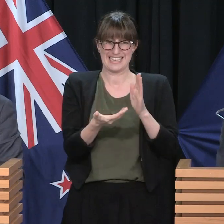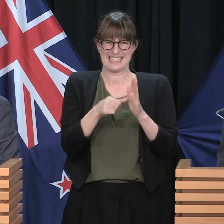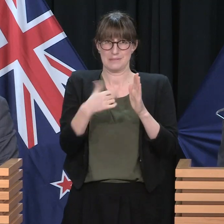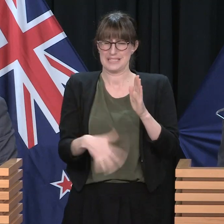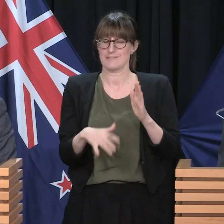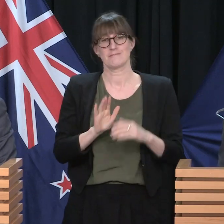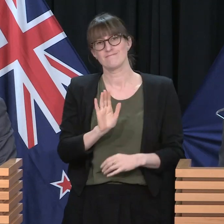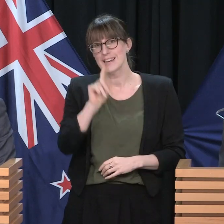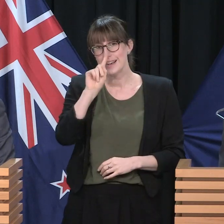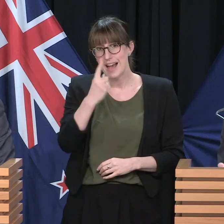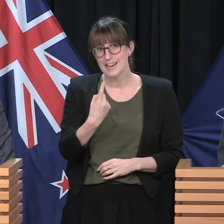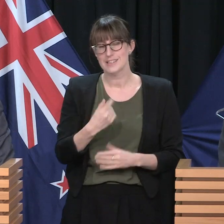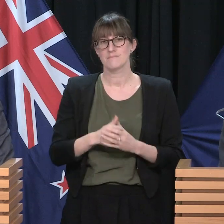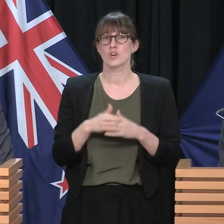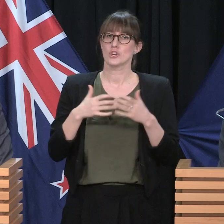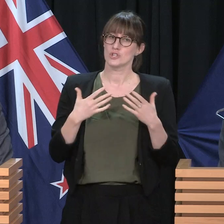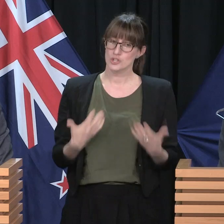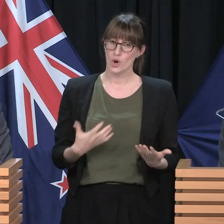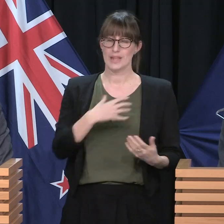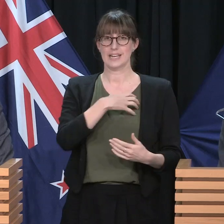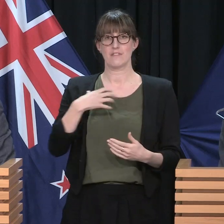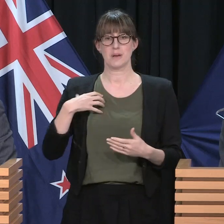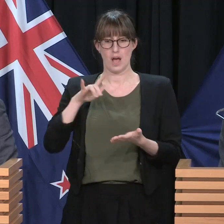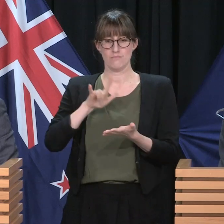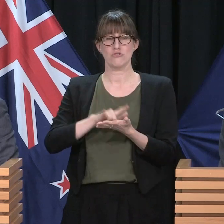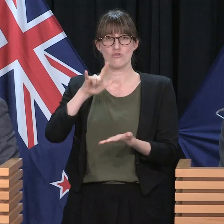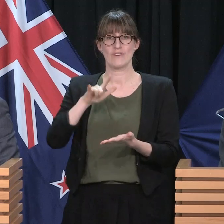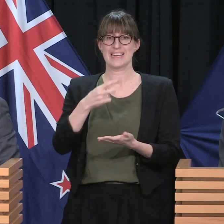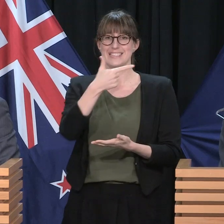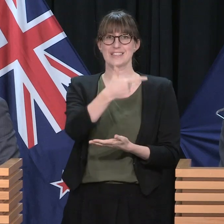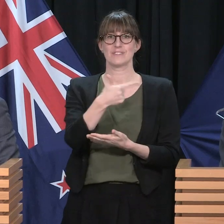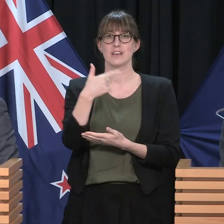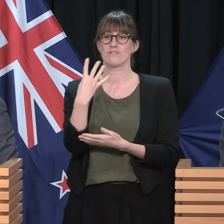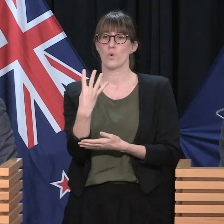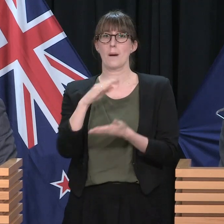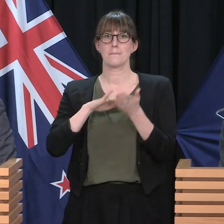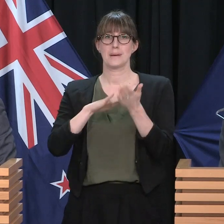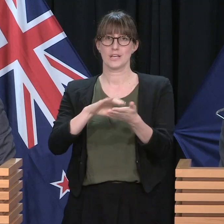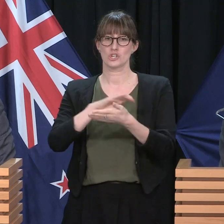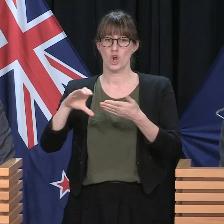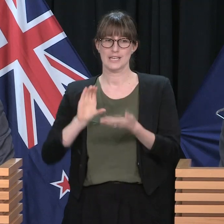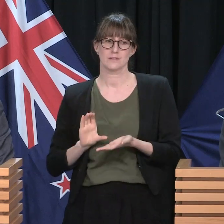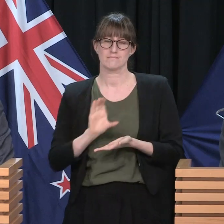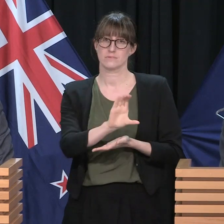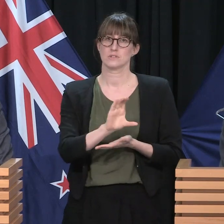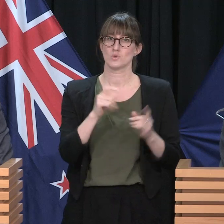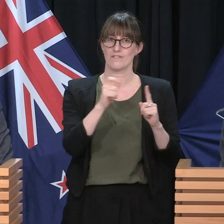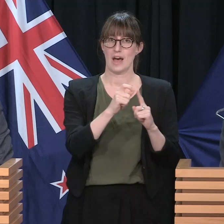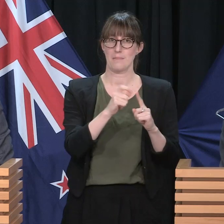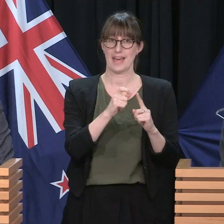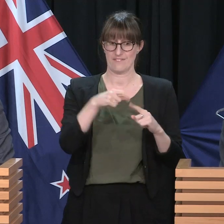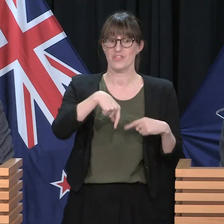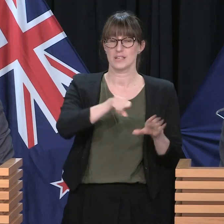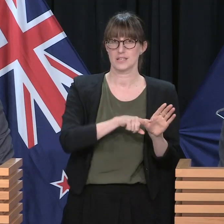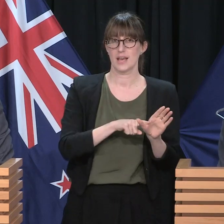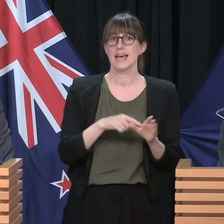ongoing supply of medicines, the government has approved an extra $74 million in funding for Pharmac this year and an extra $76